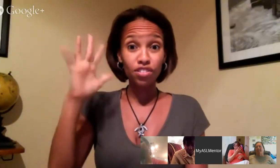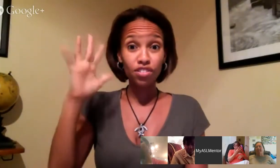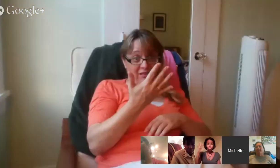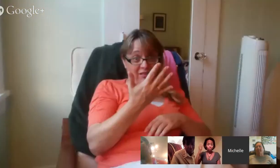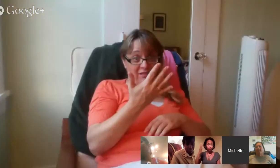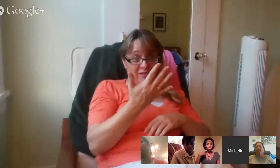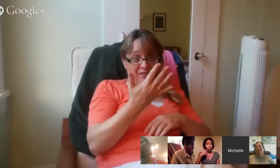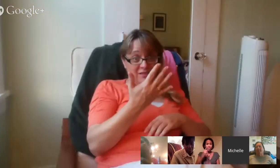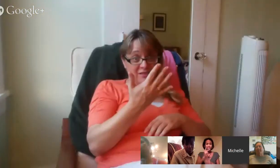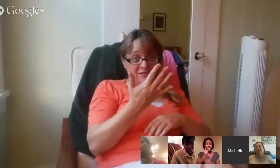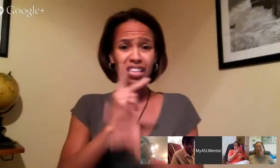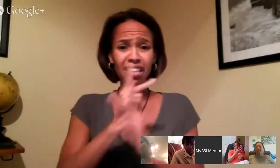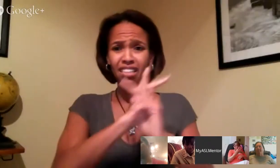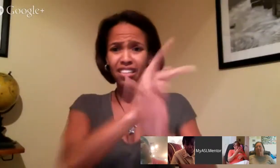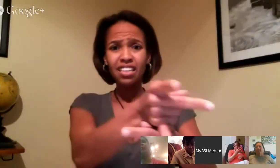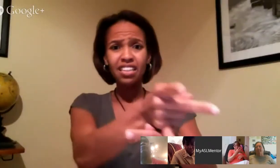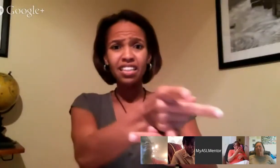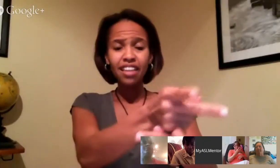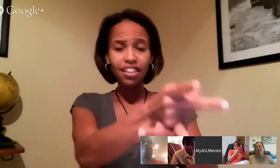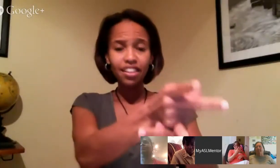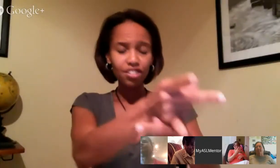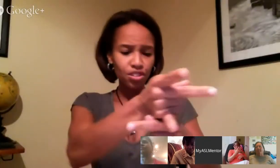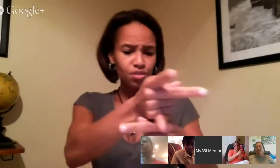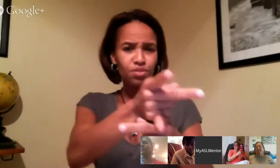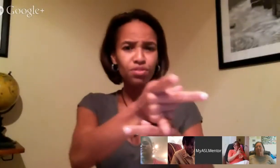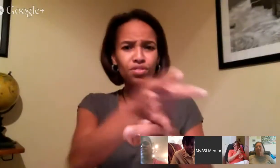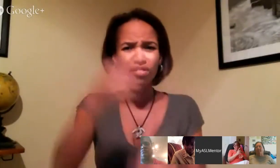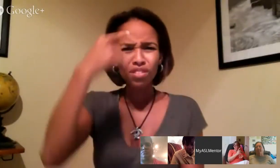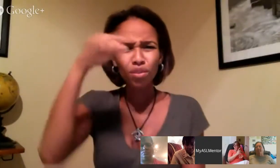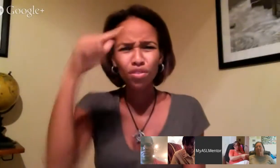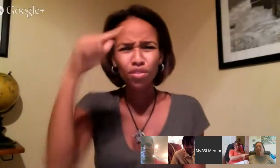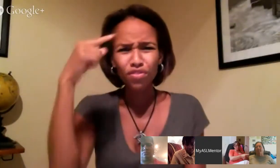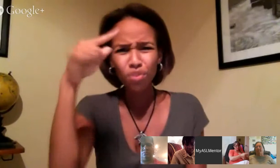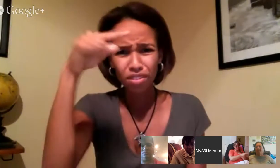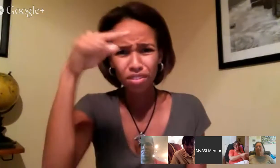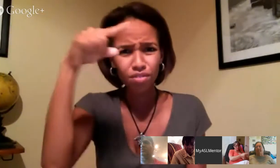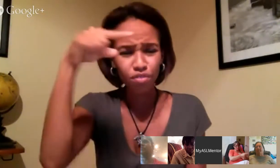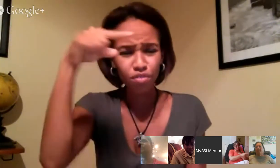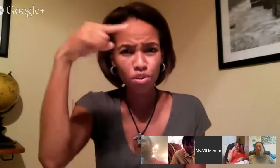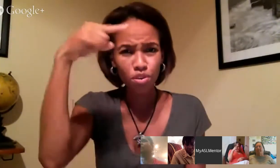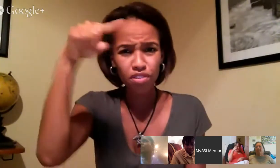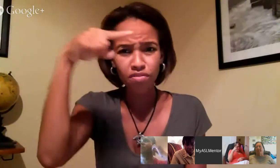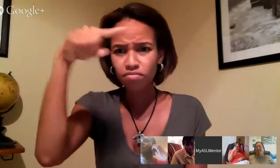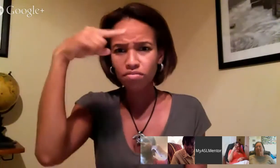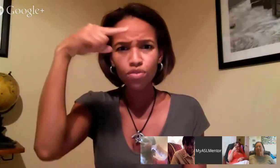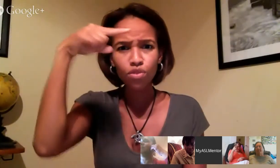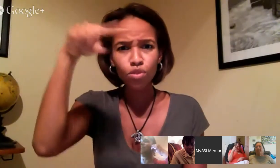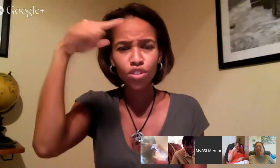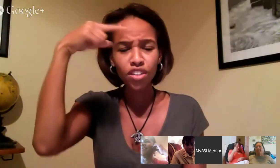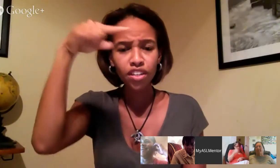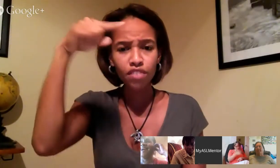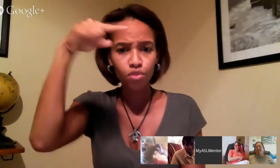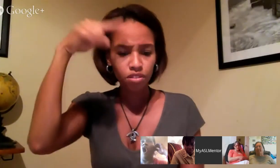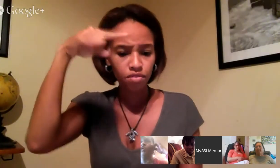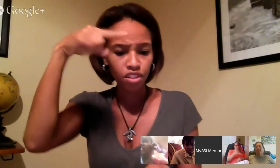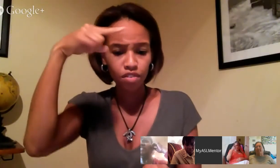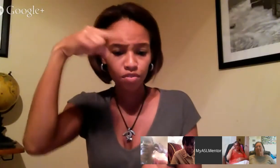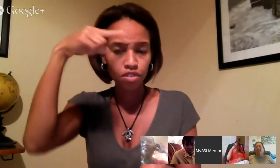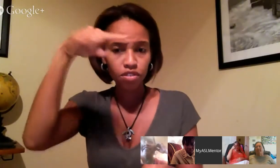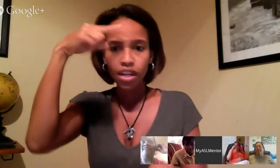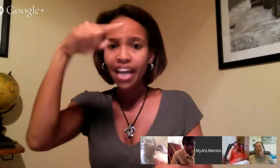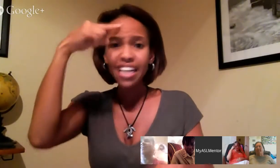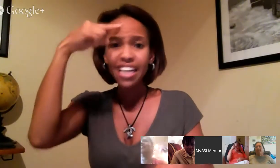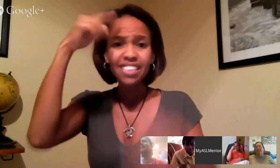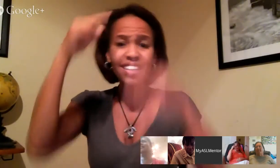$5. Me. Lend you. What for? What for? What do you need it for? What do you need it